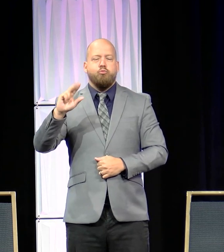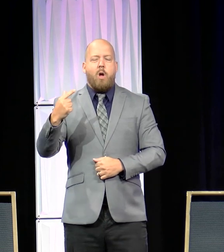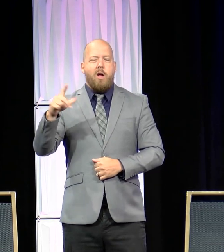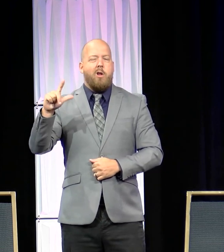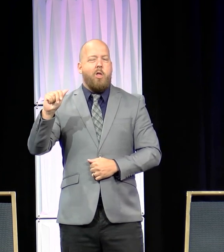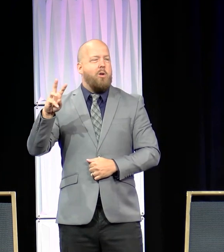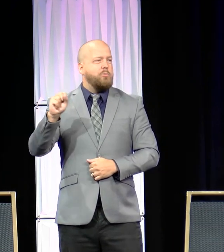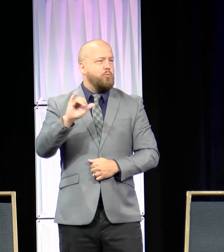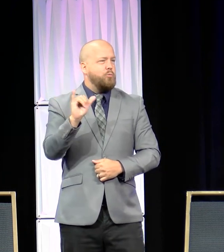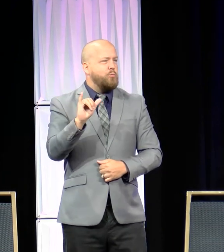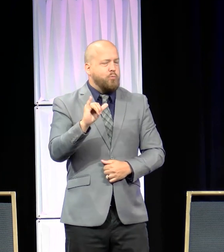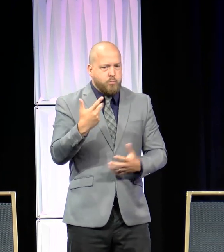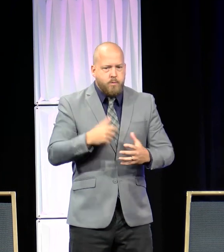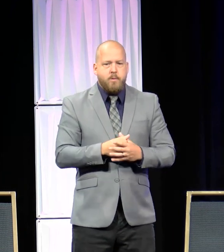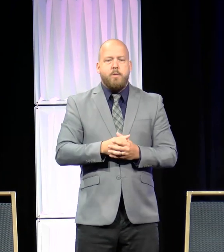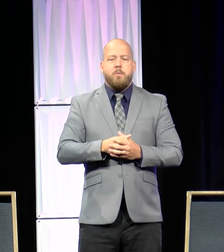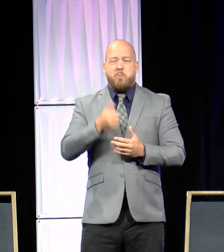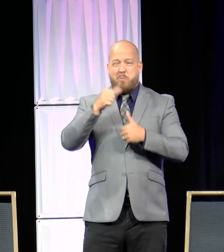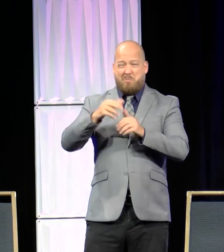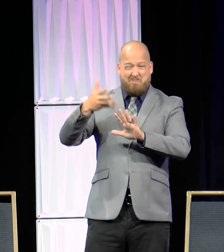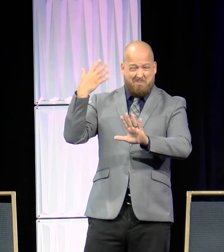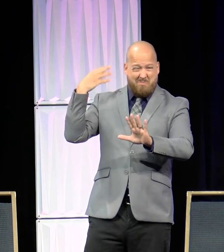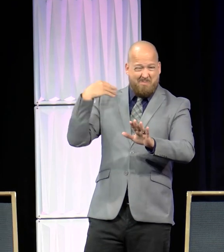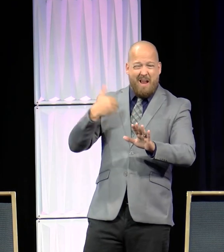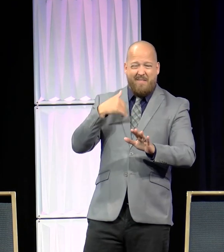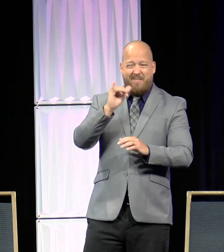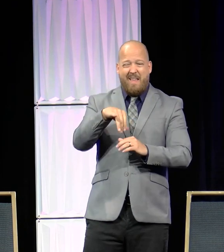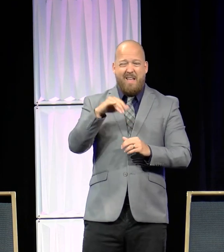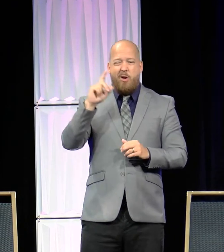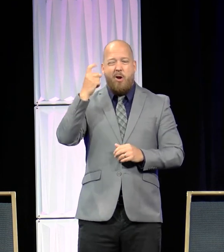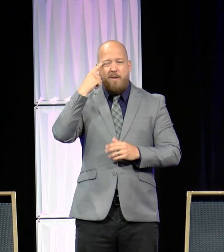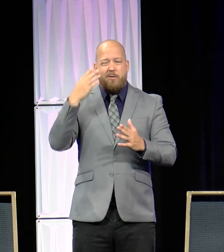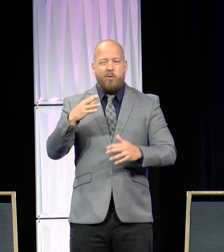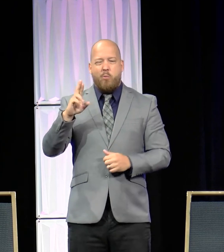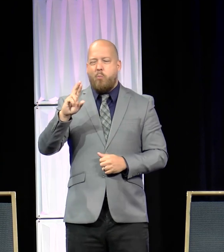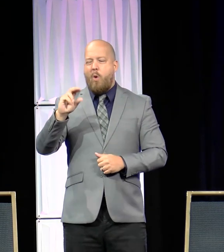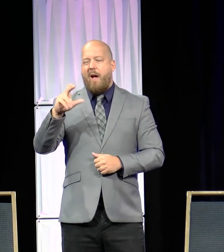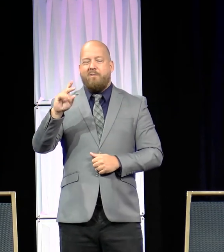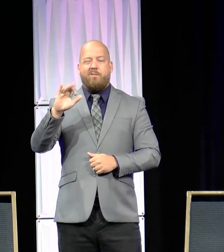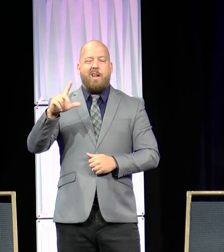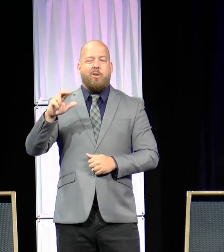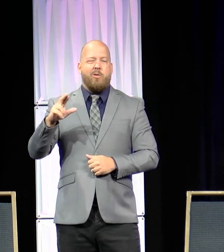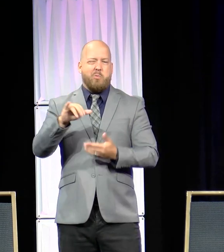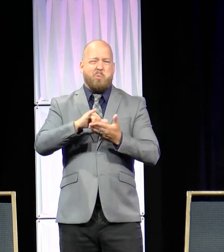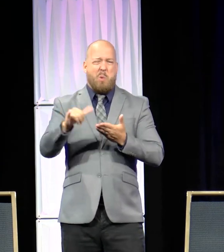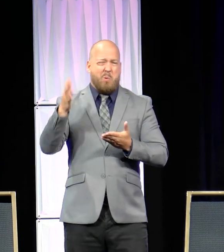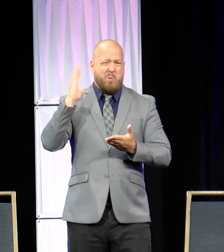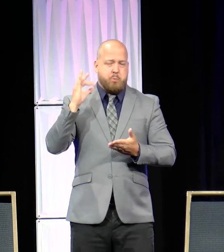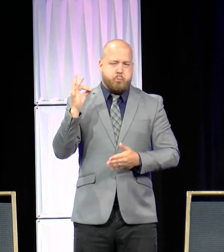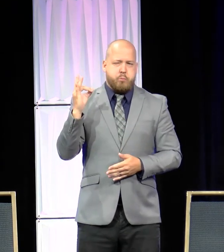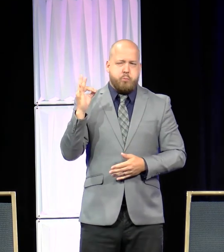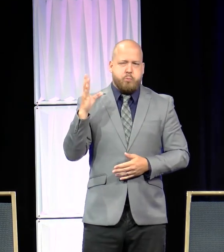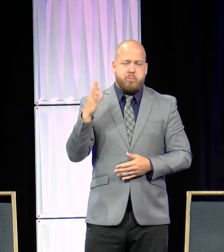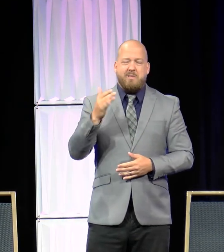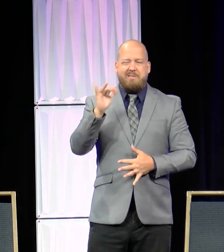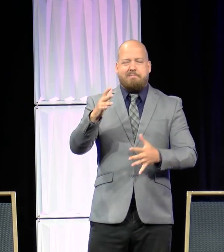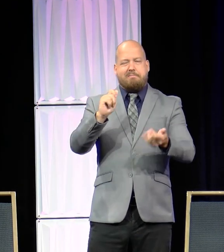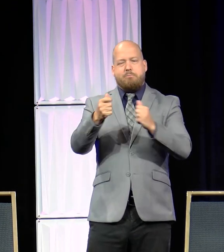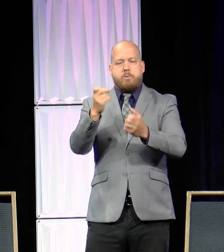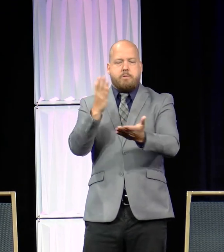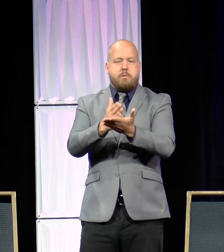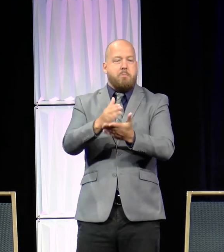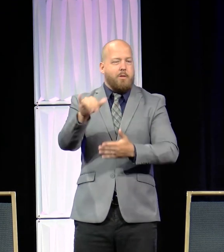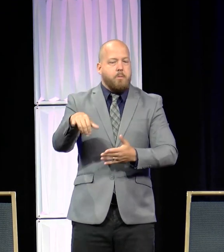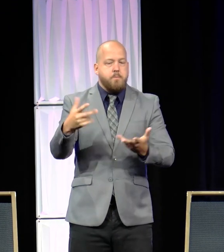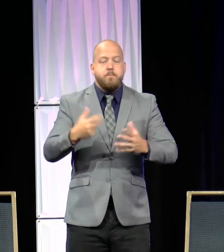Yeah, in New York. And we were seeing it around the country as well, but mass incarceration for small